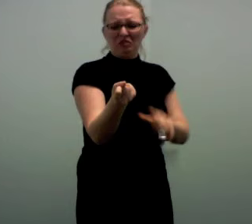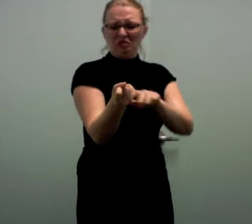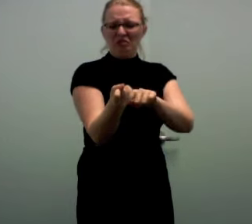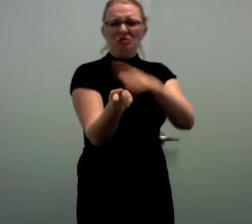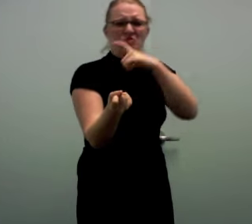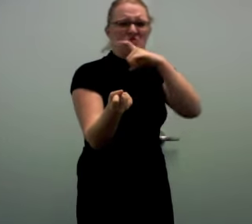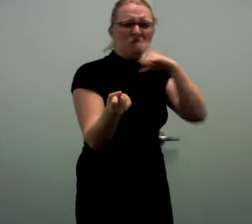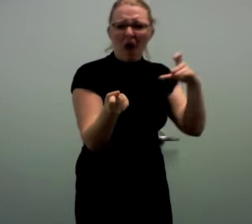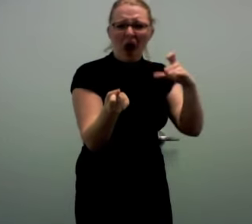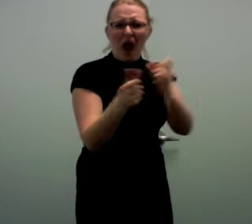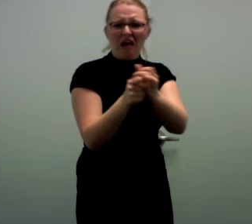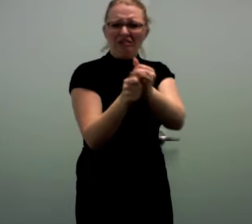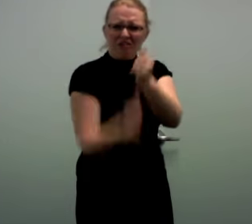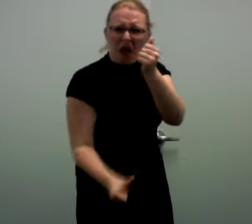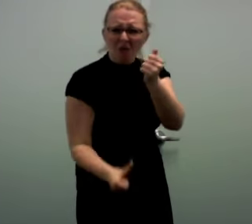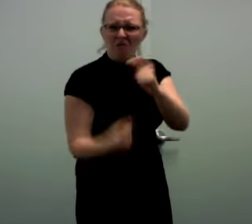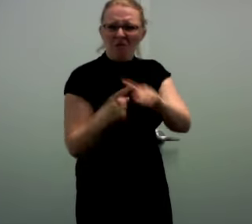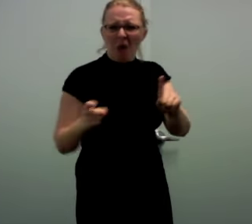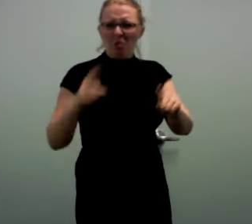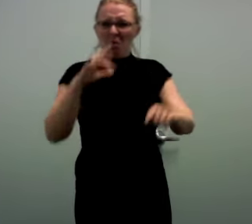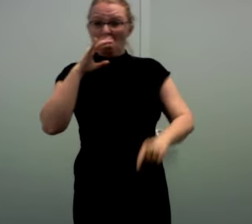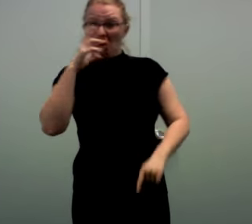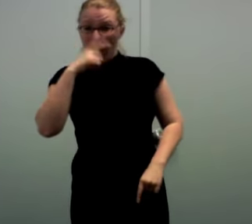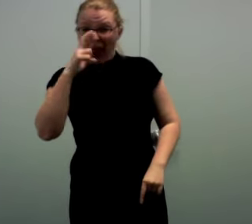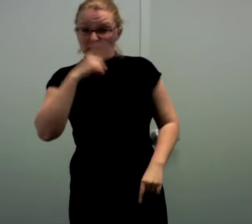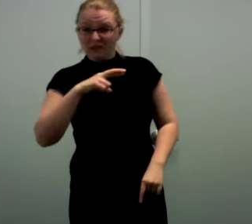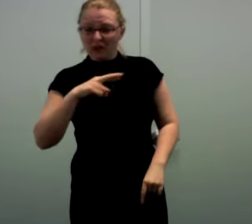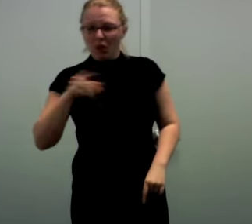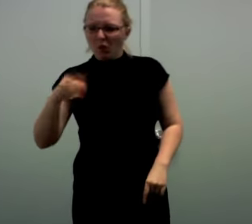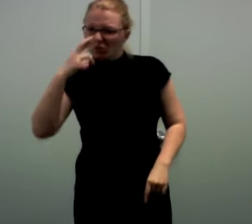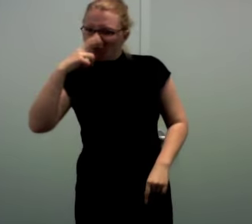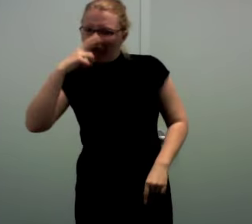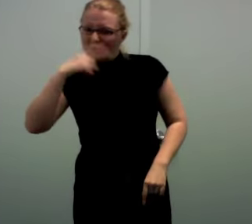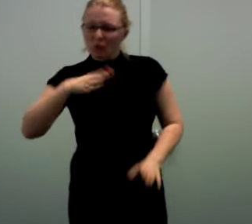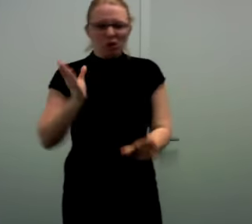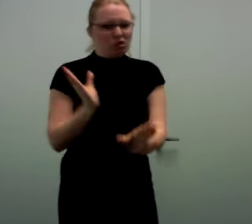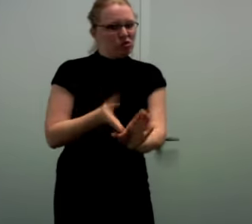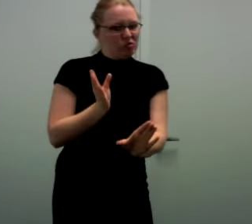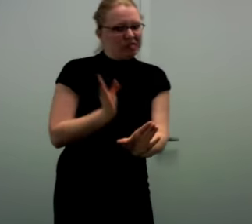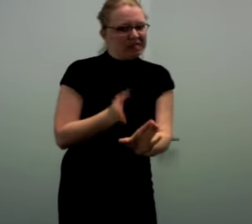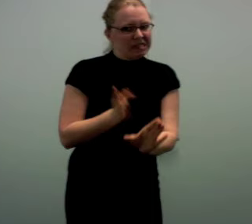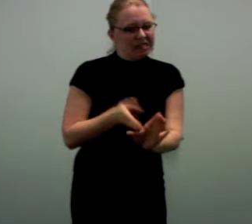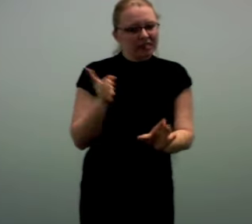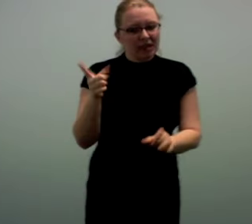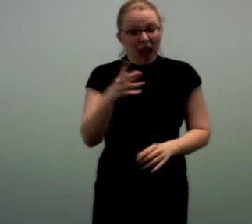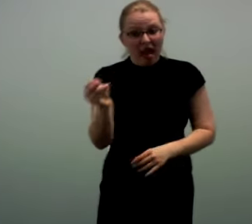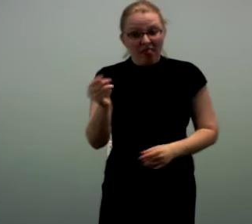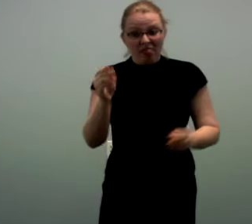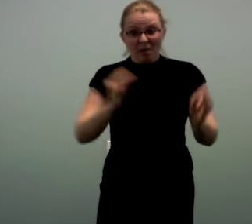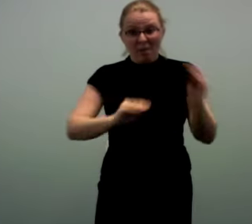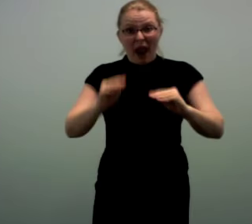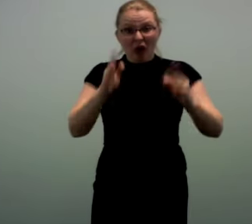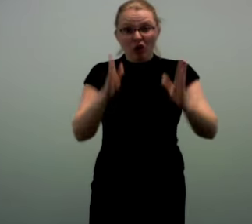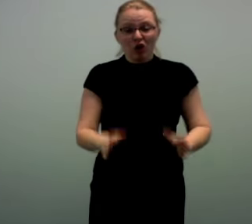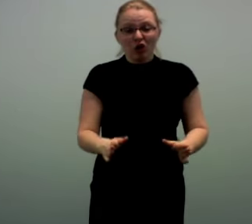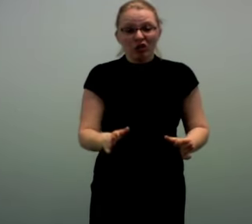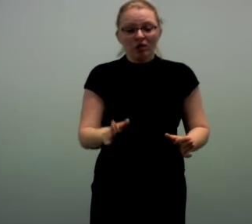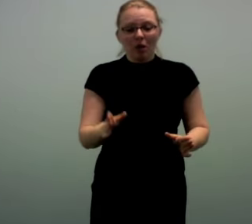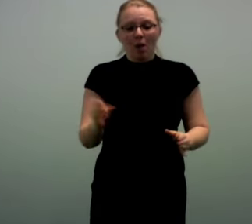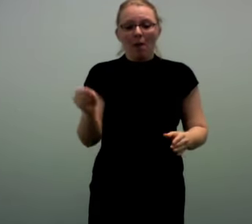of rats. These rats were nuisances, and the packers put poisoned bread out for